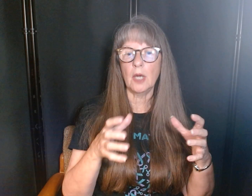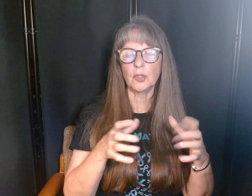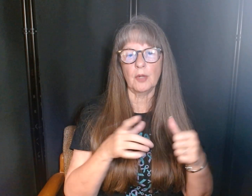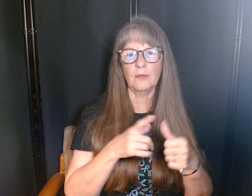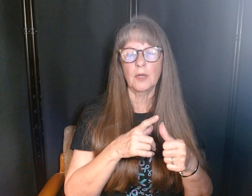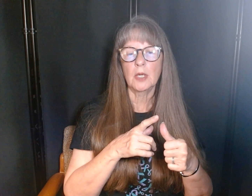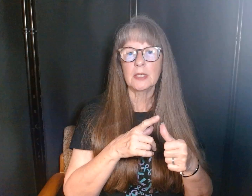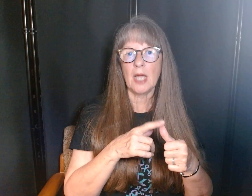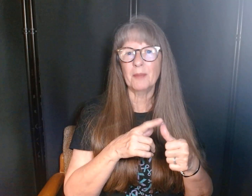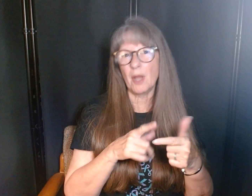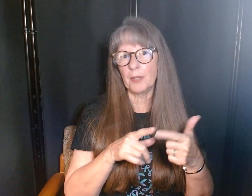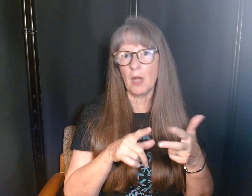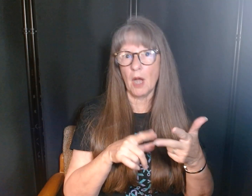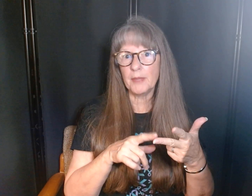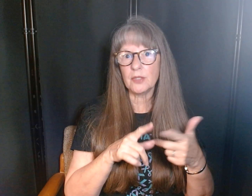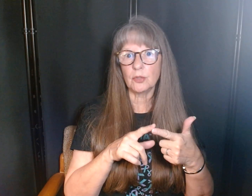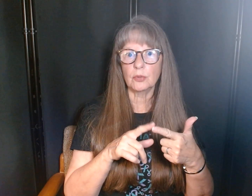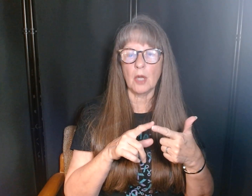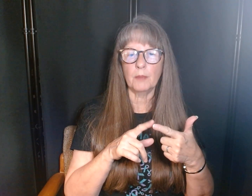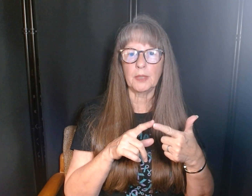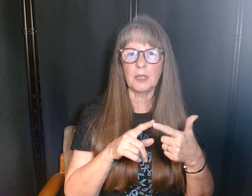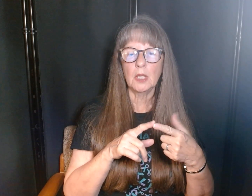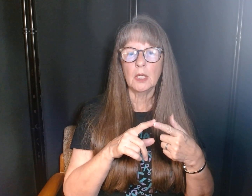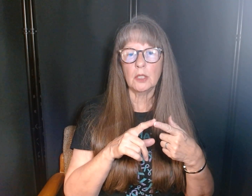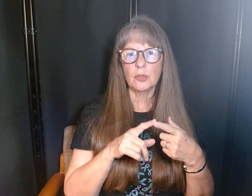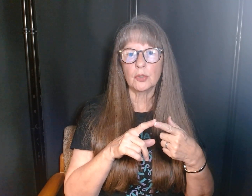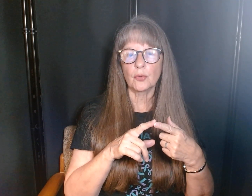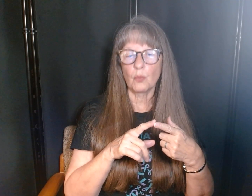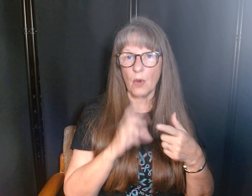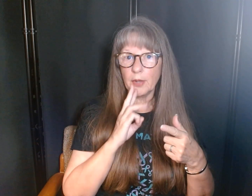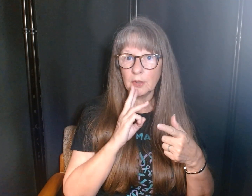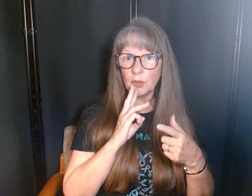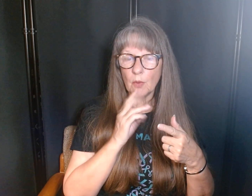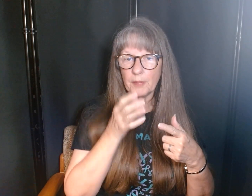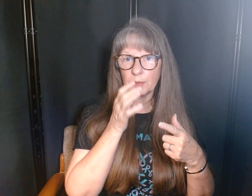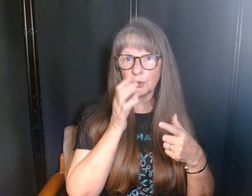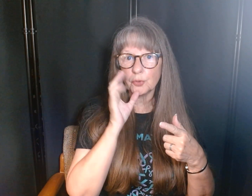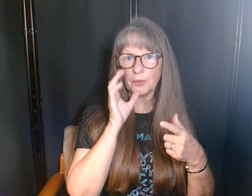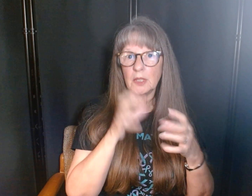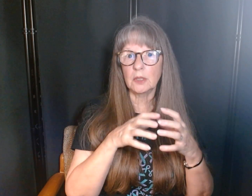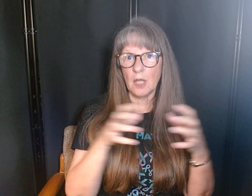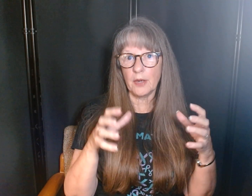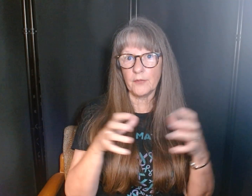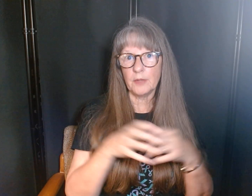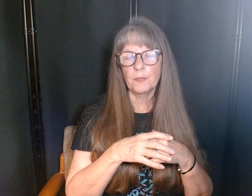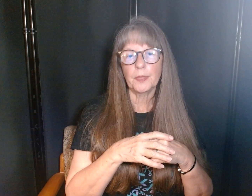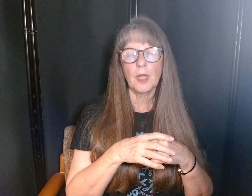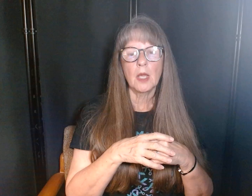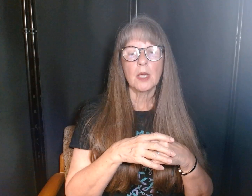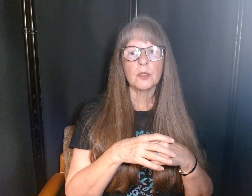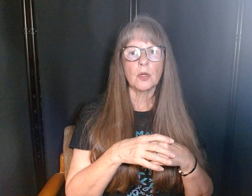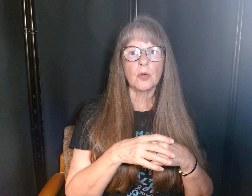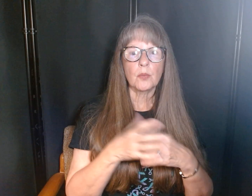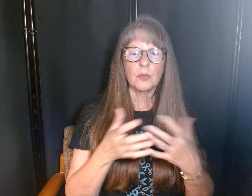So you have time, topic, comment. So your topic is your water and you want people to drink a lot of it. So do